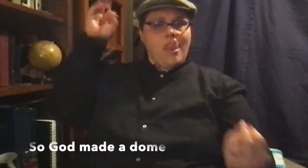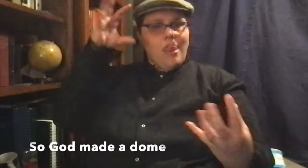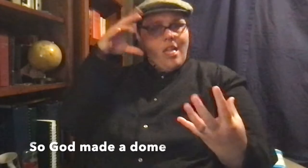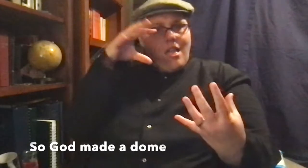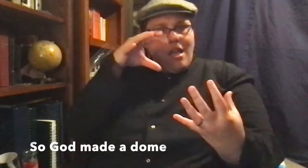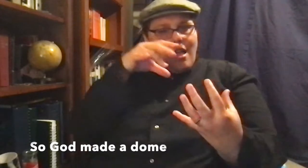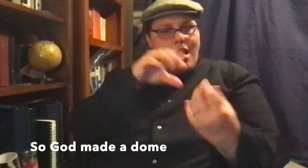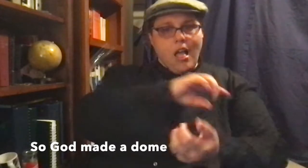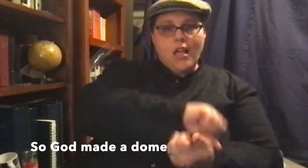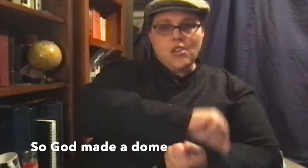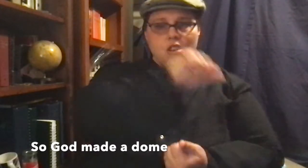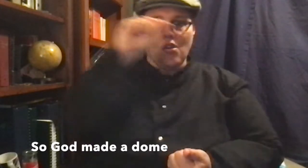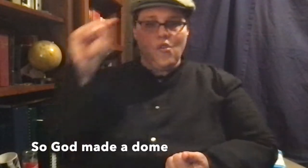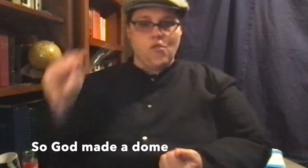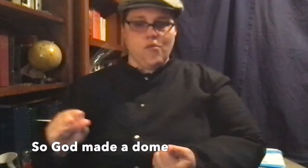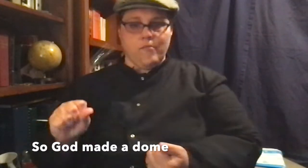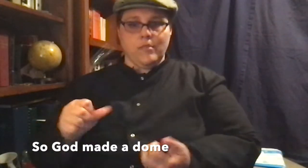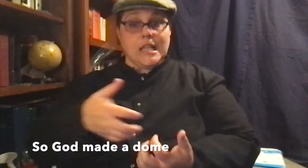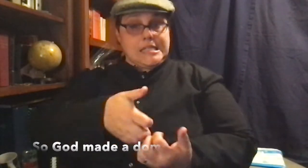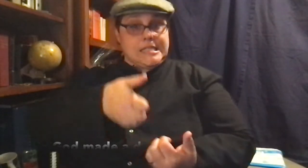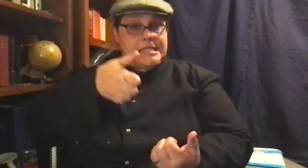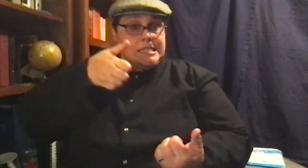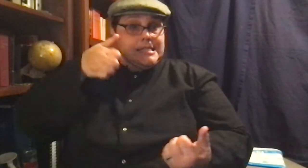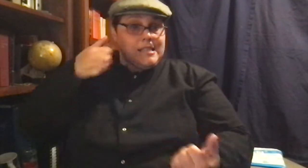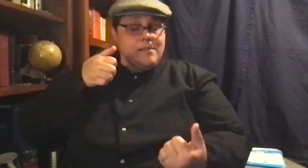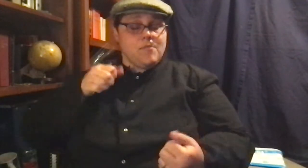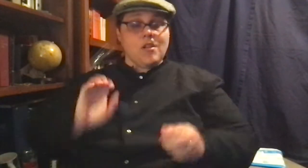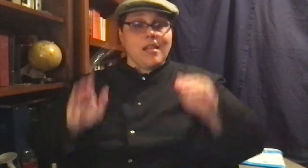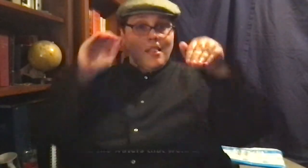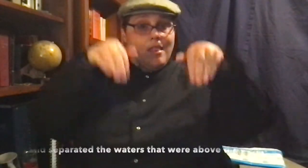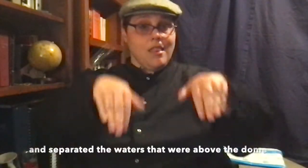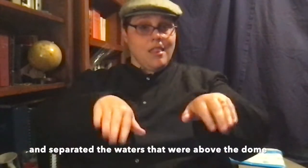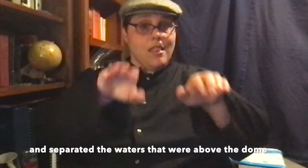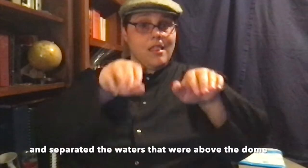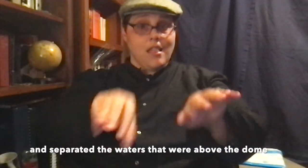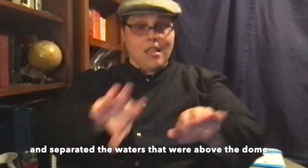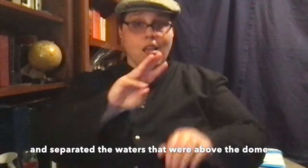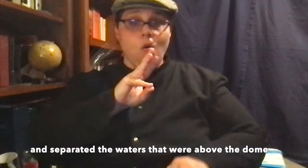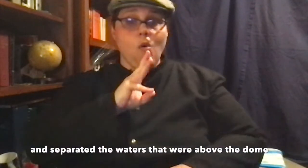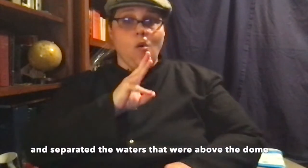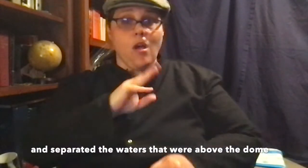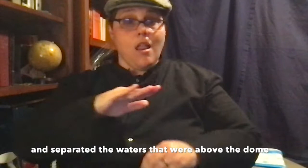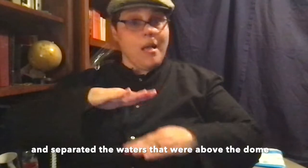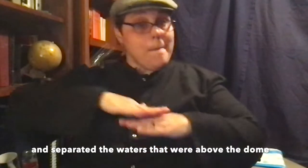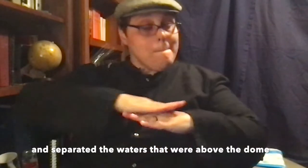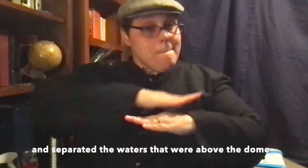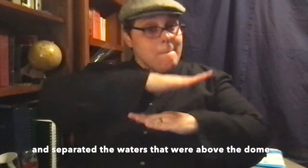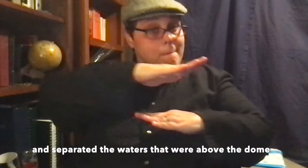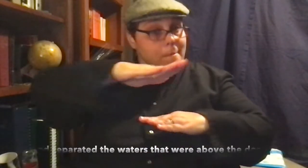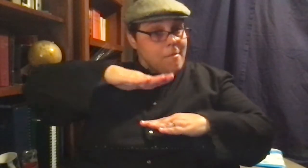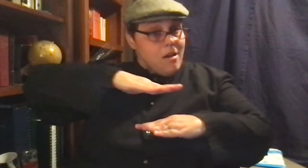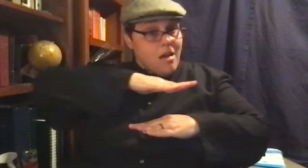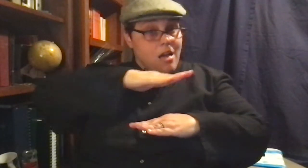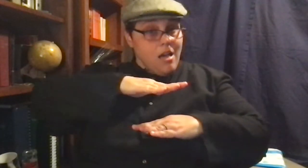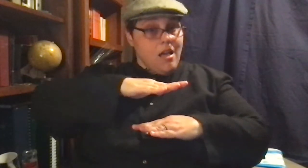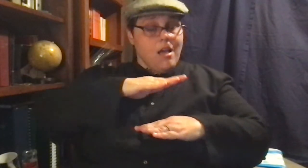So God made a dome and separated the waters that were above the dome